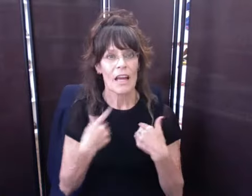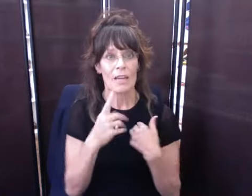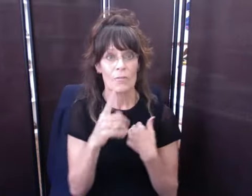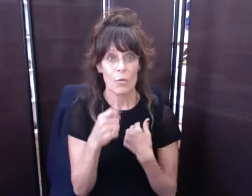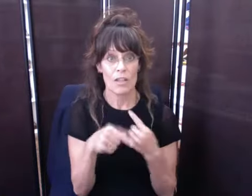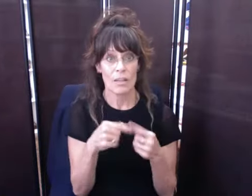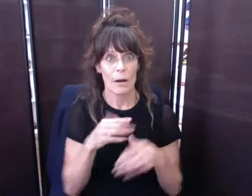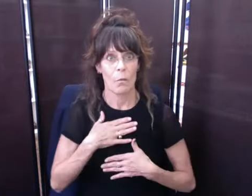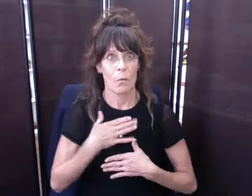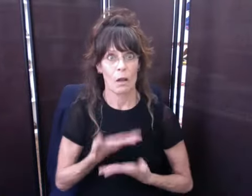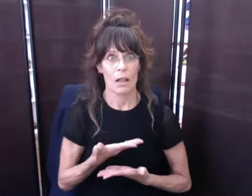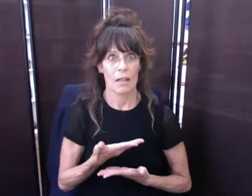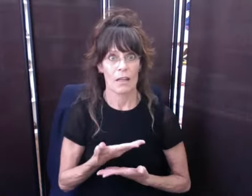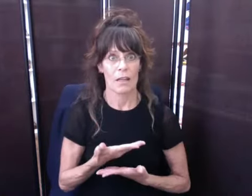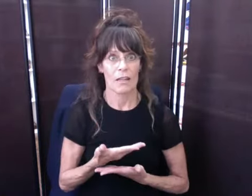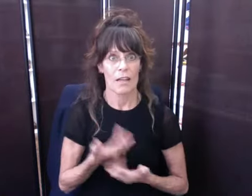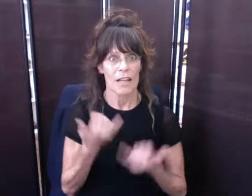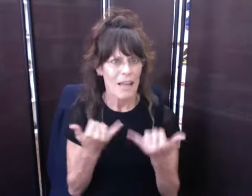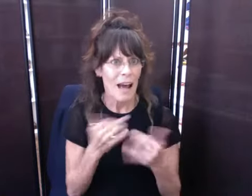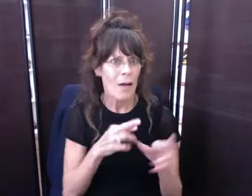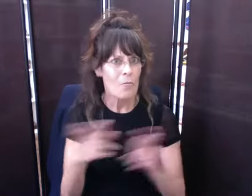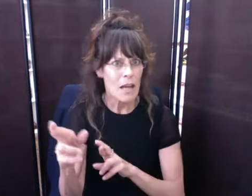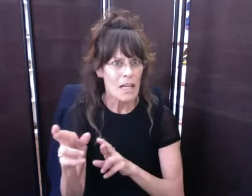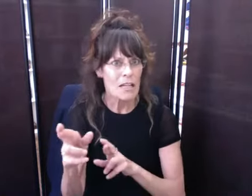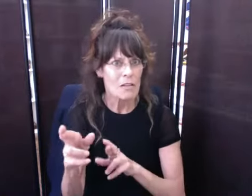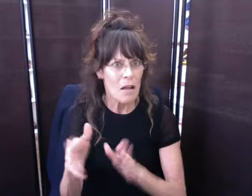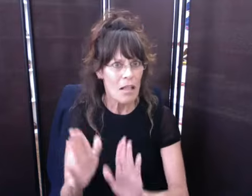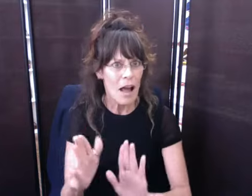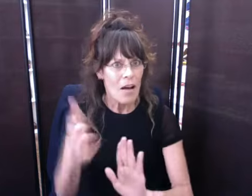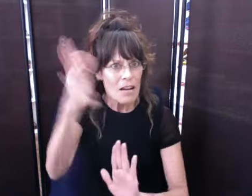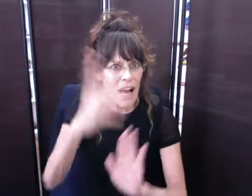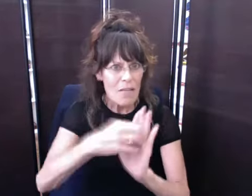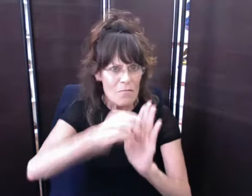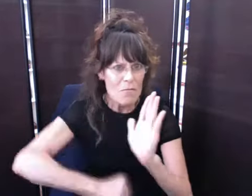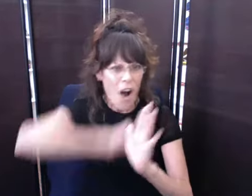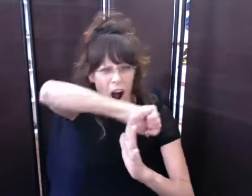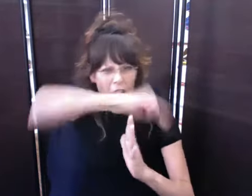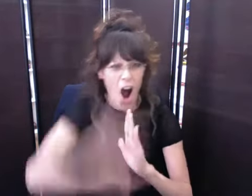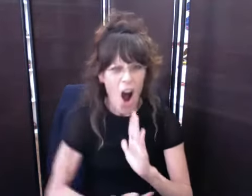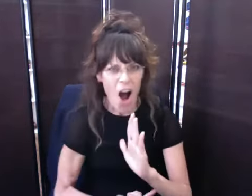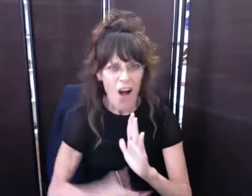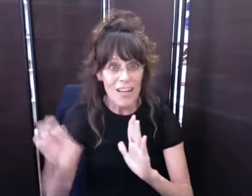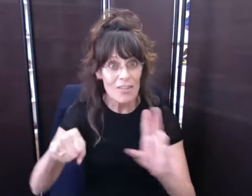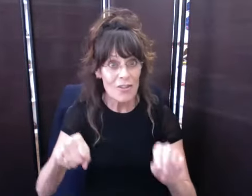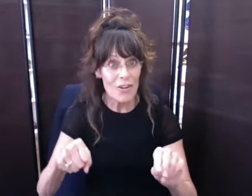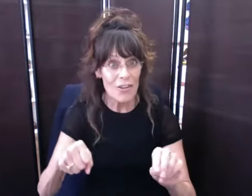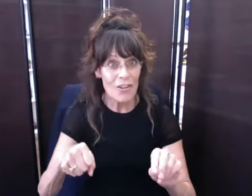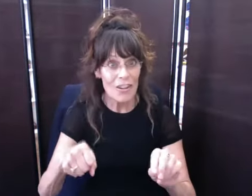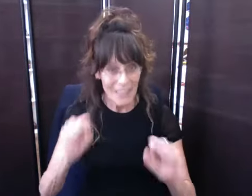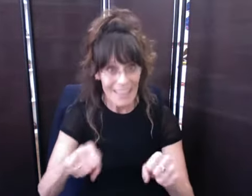willingness. Am I now ready to let God remove these things, all of them from me? That's a yes or no question. Can he now take them all, every one? It's a